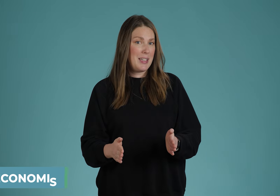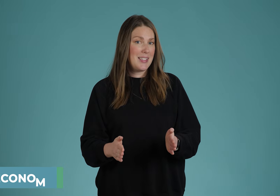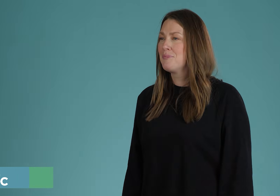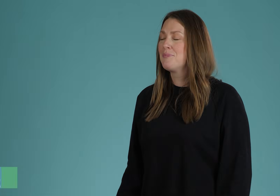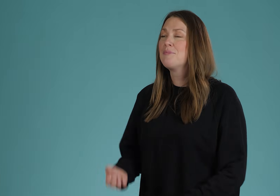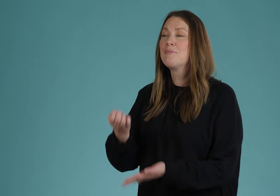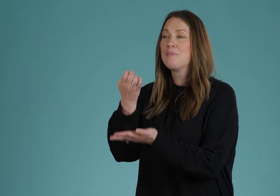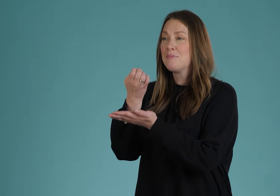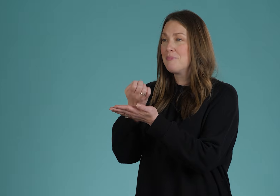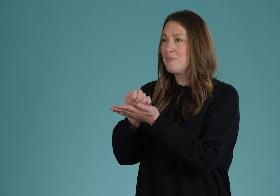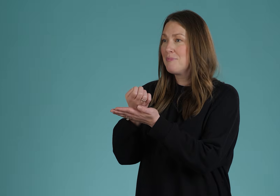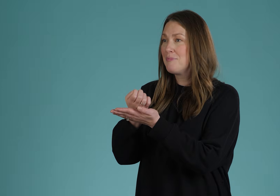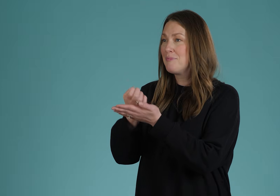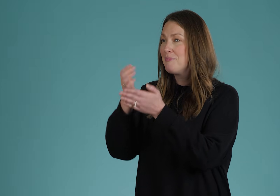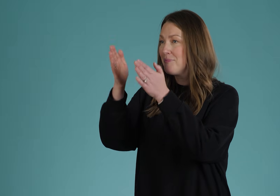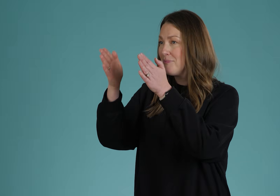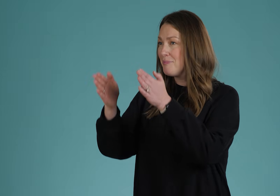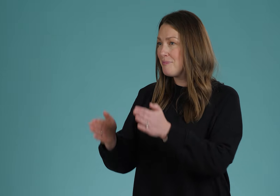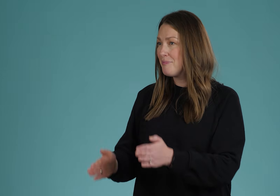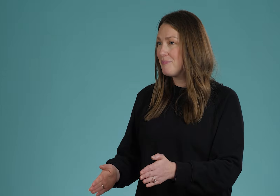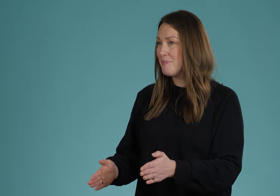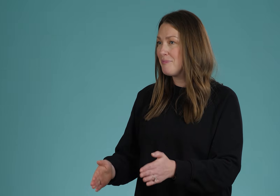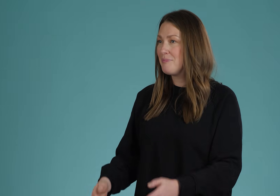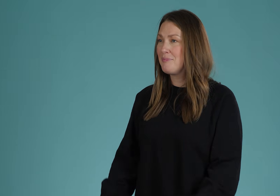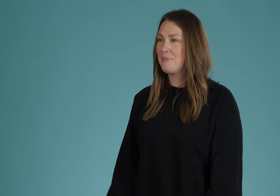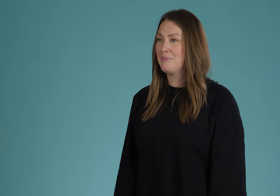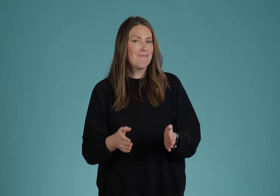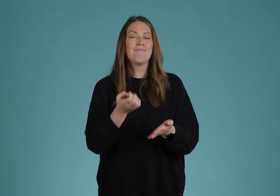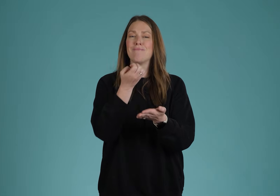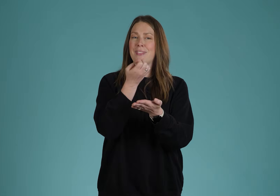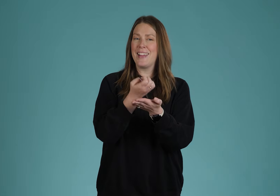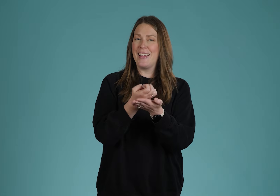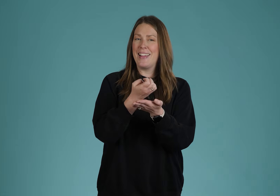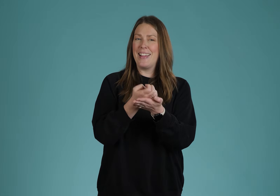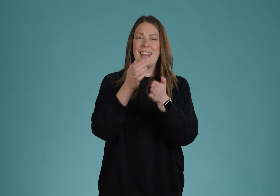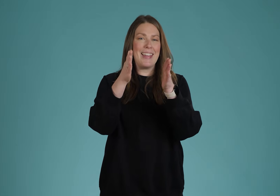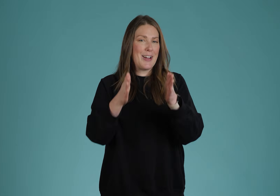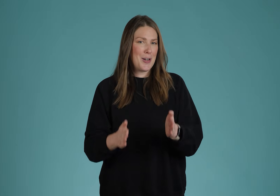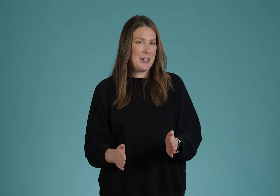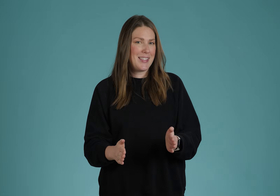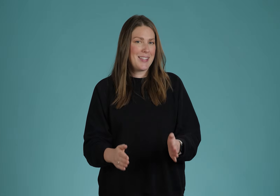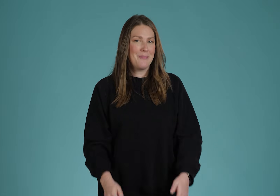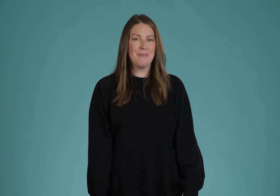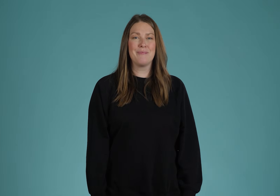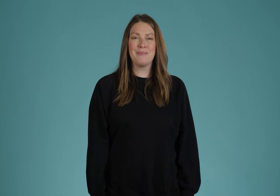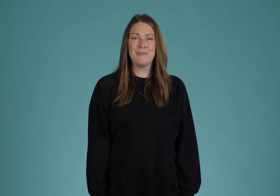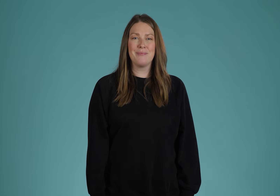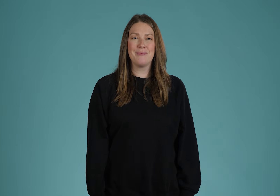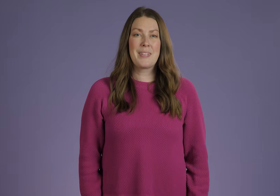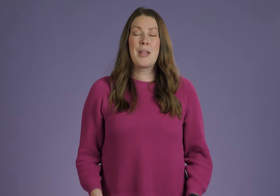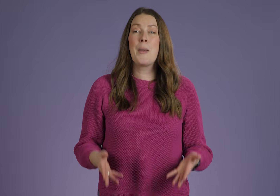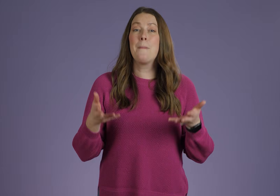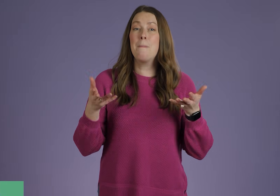economist. Economy, person. Economist.